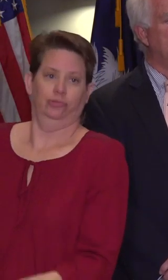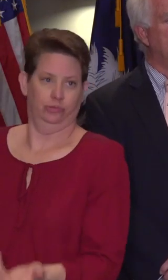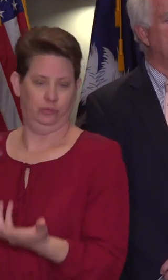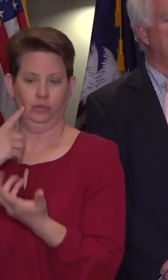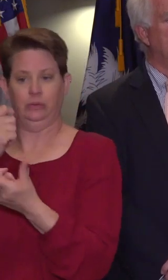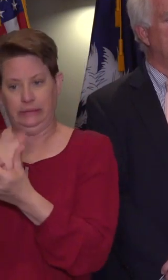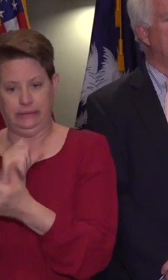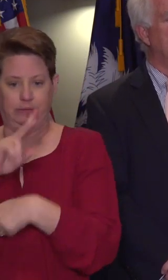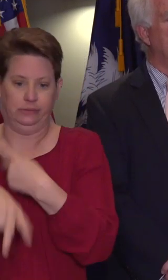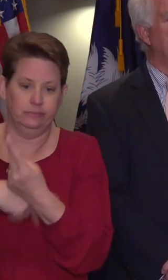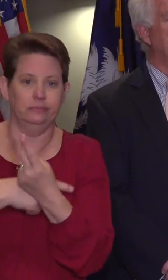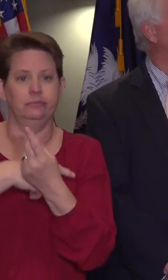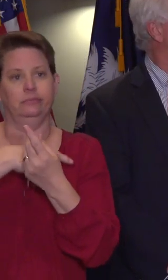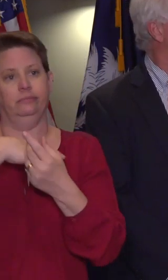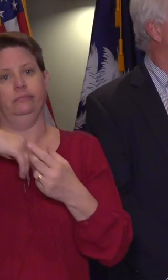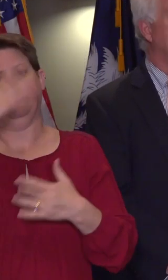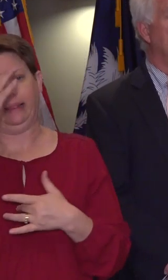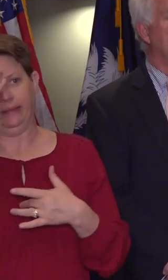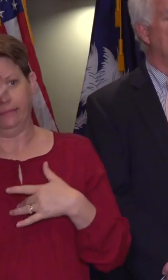each specific diagnosis.